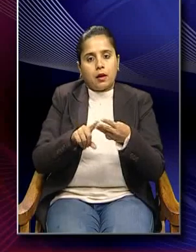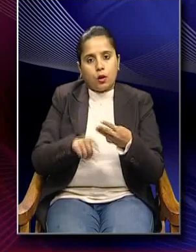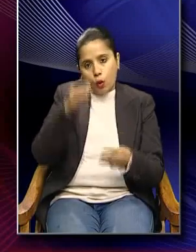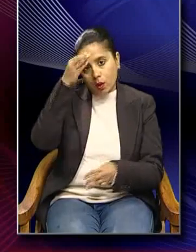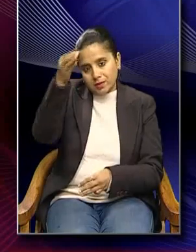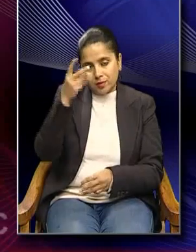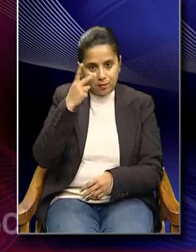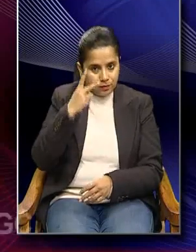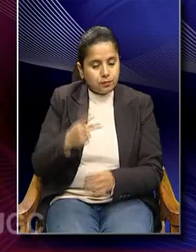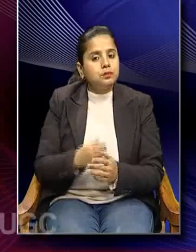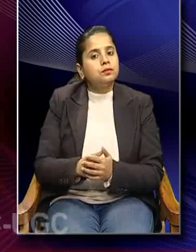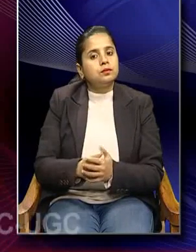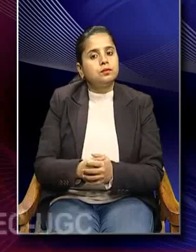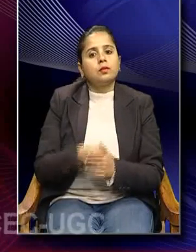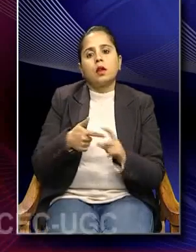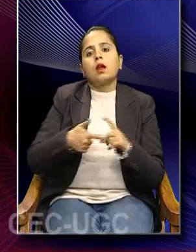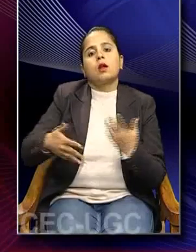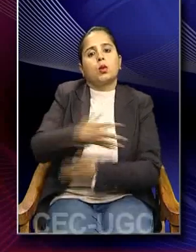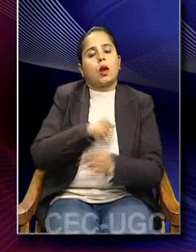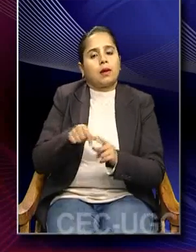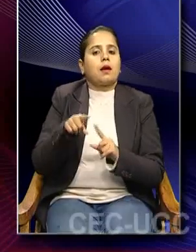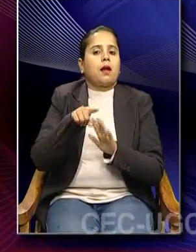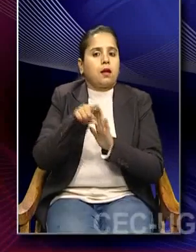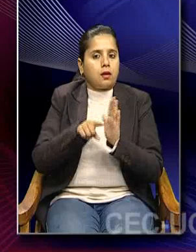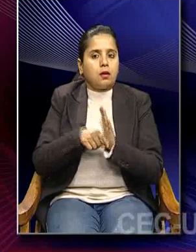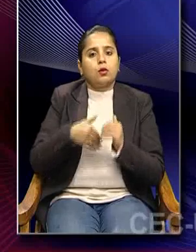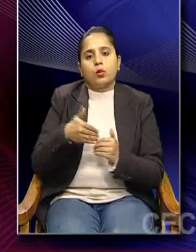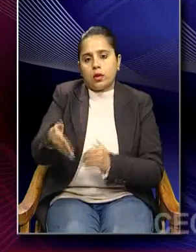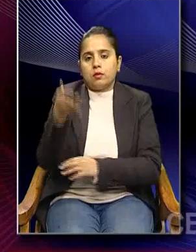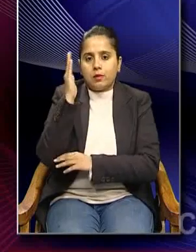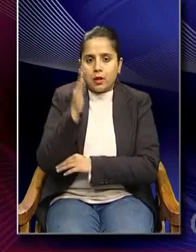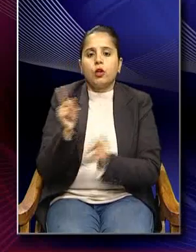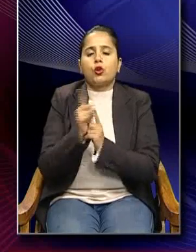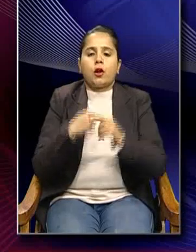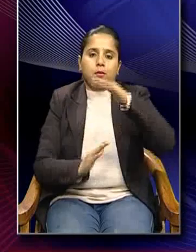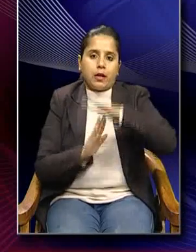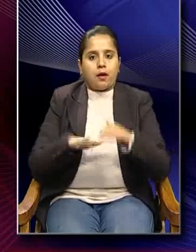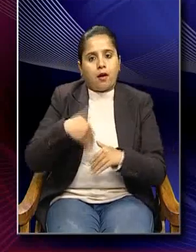of environmental ethics. So we will continue after a short break.